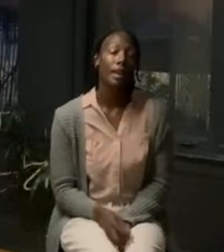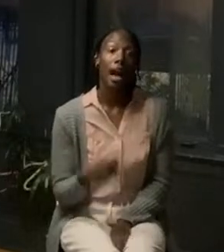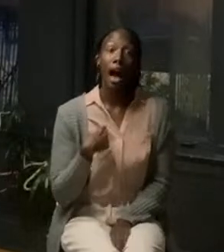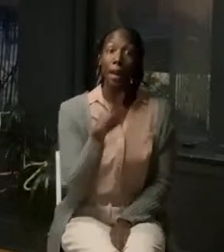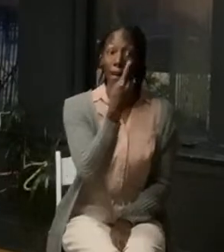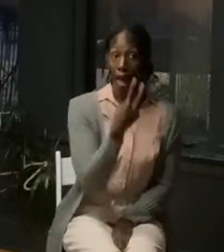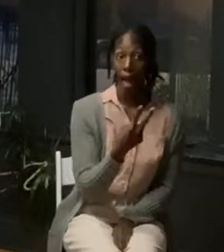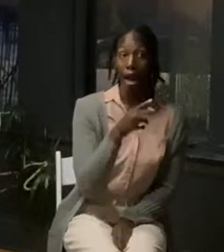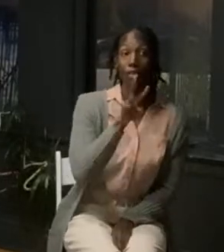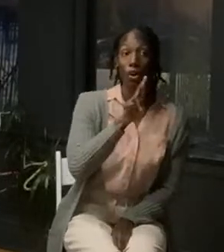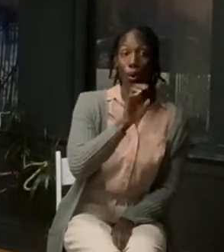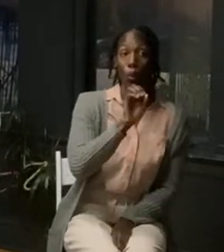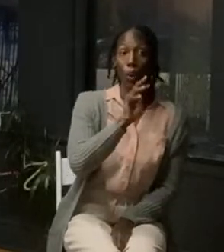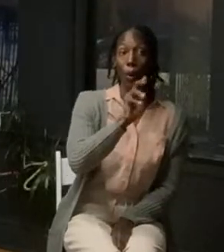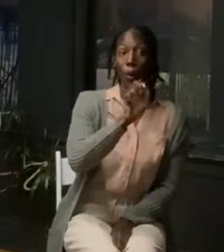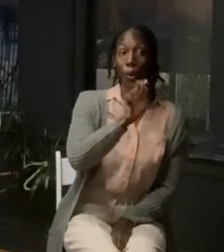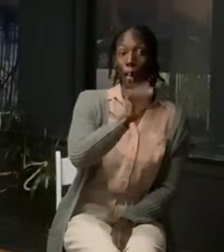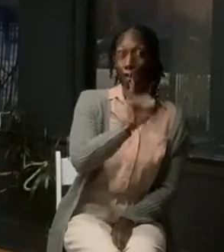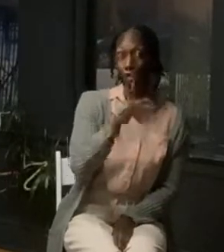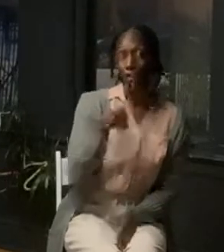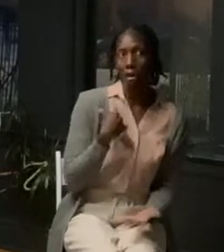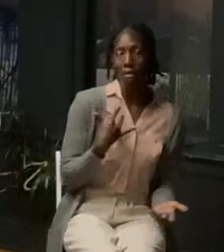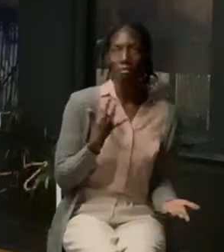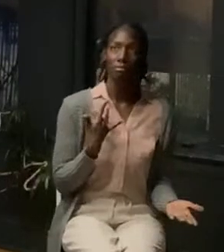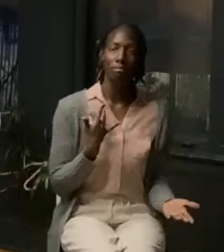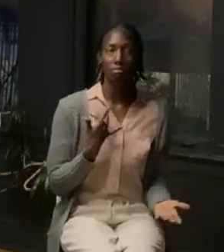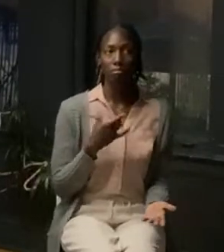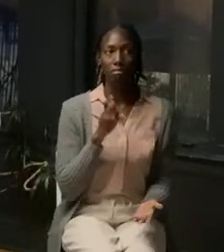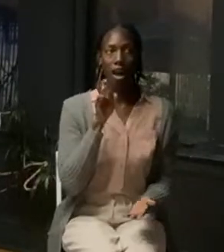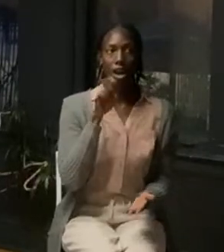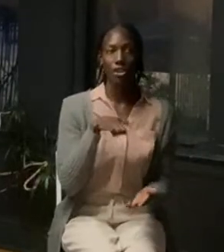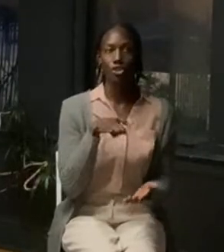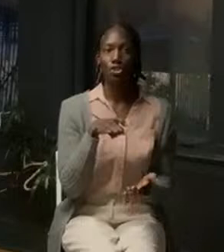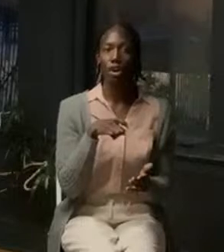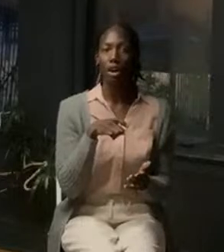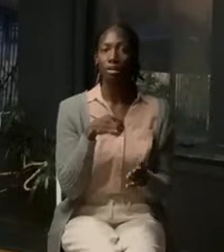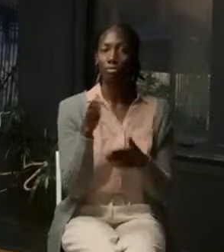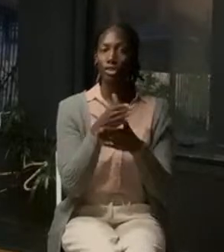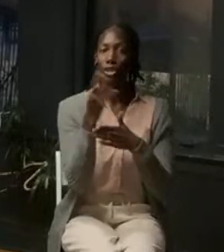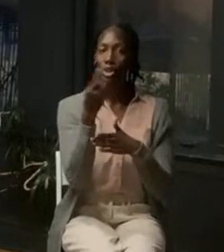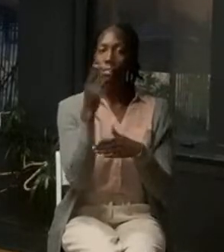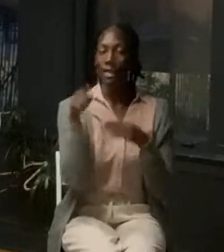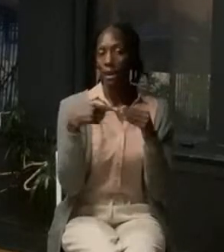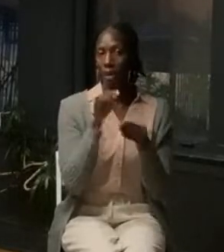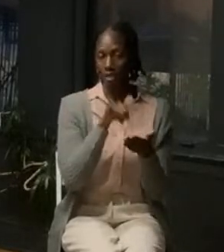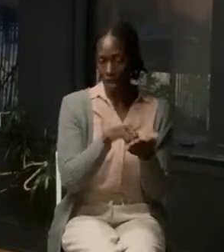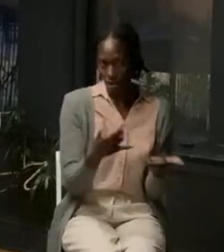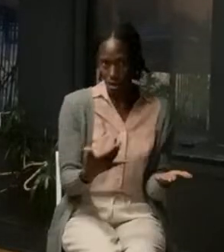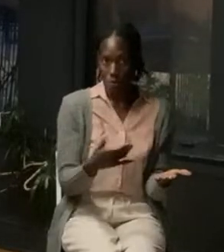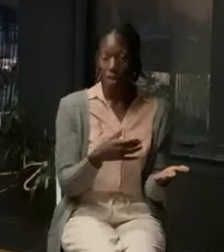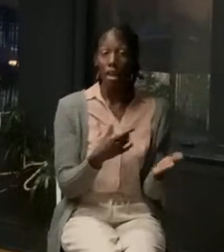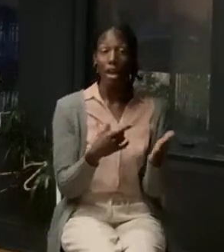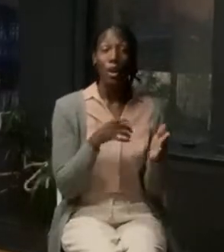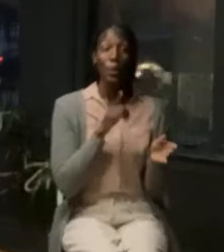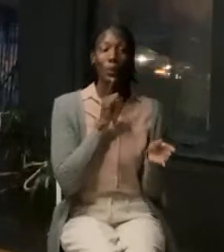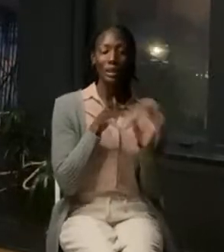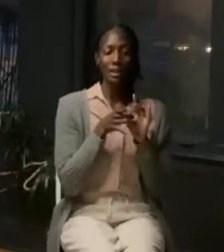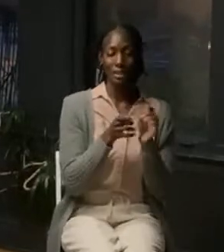half Romani, so I thought I'd do something about that. By the way, this is my lived experience, and